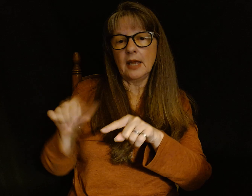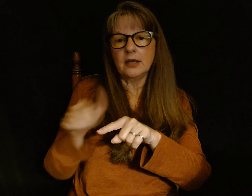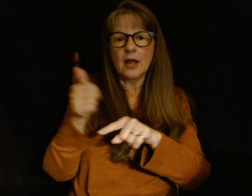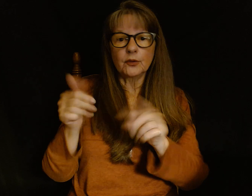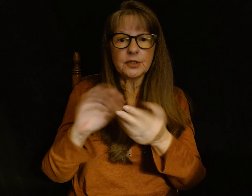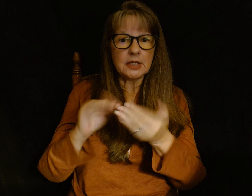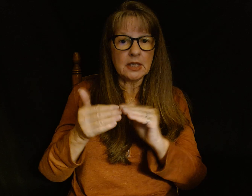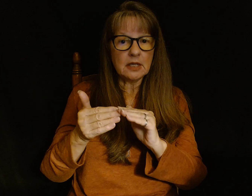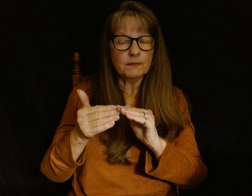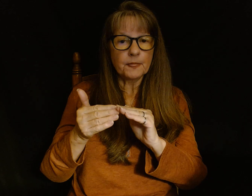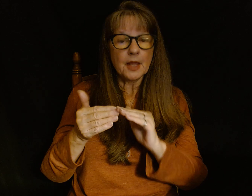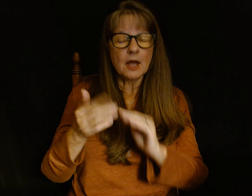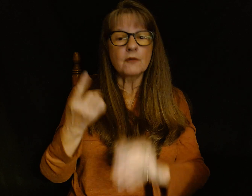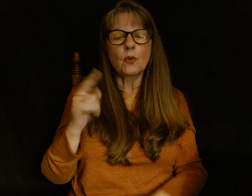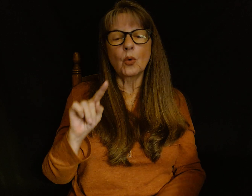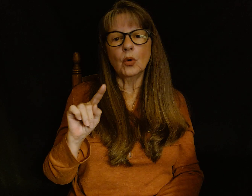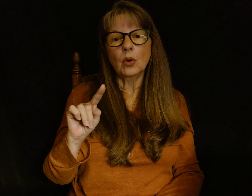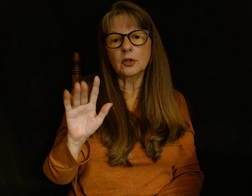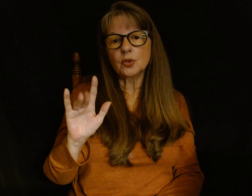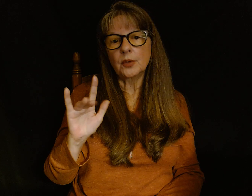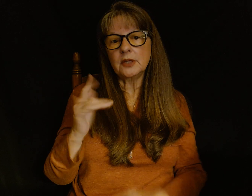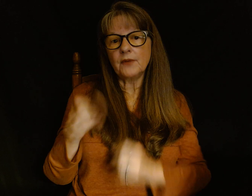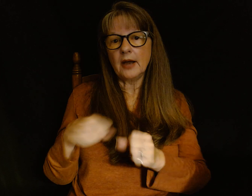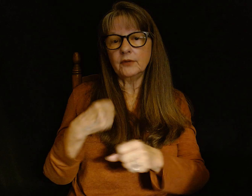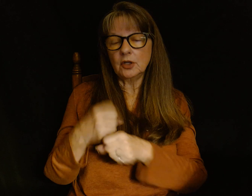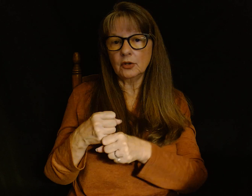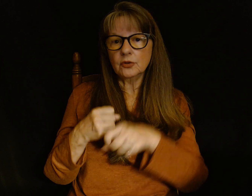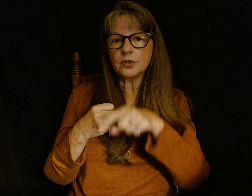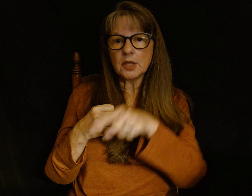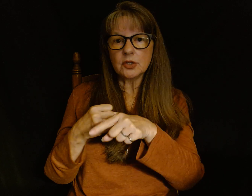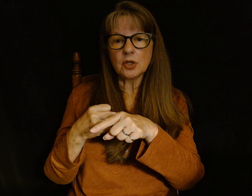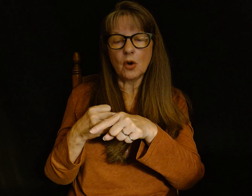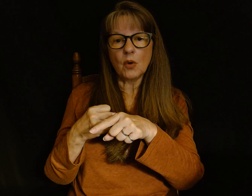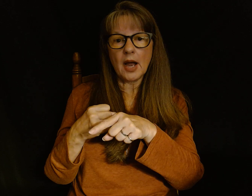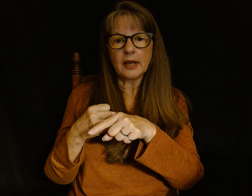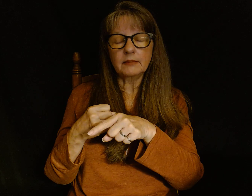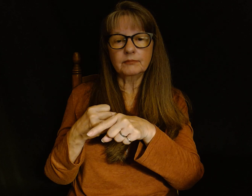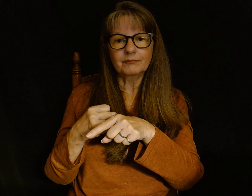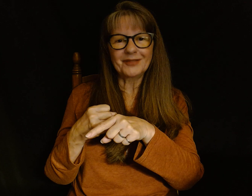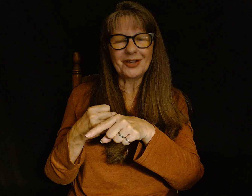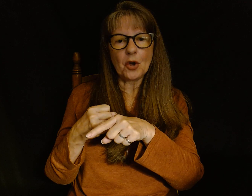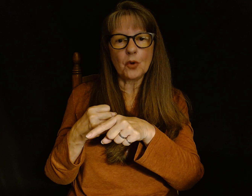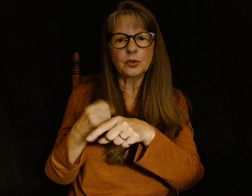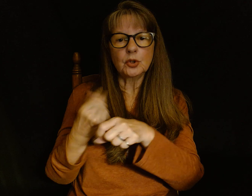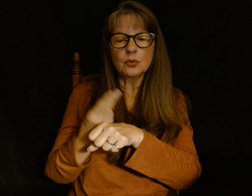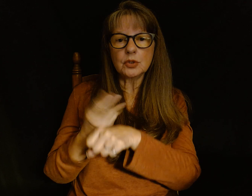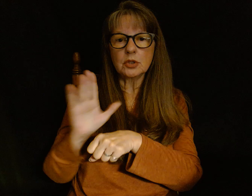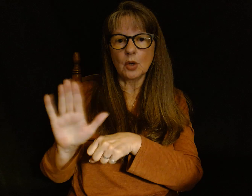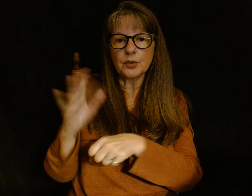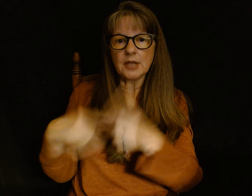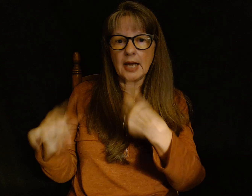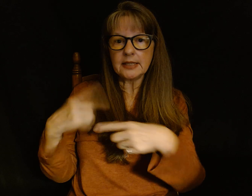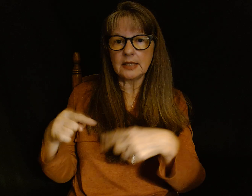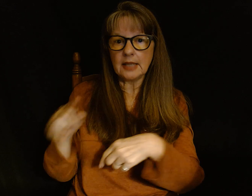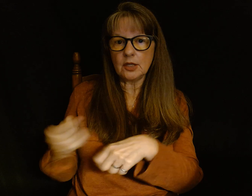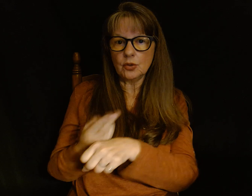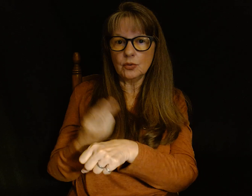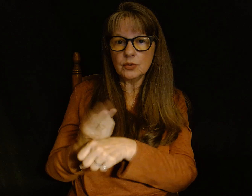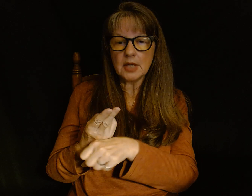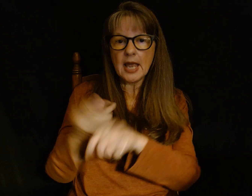another city for 25 years, and so I use those signs that they use, and